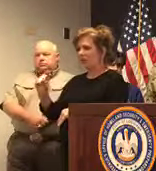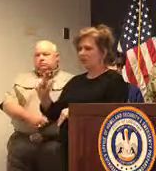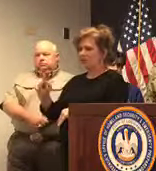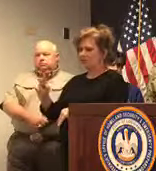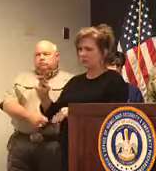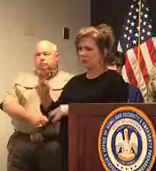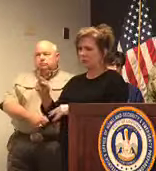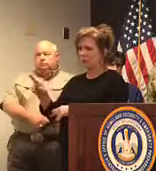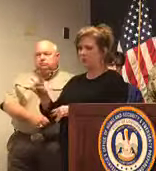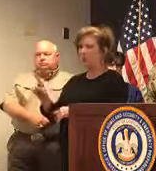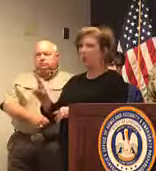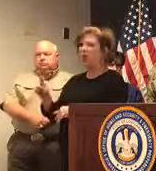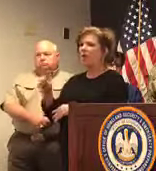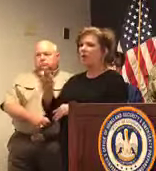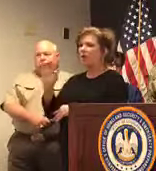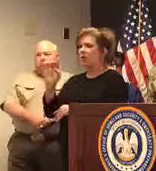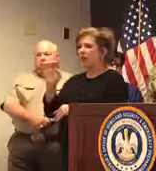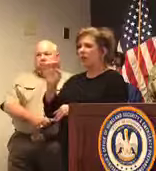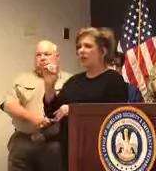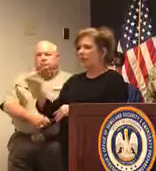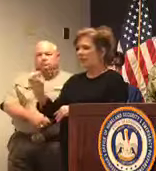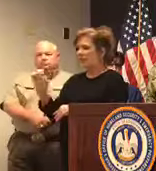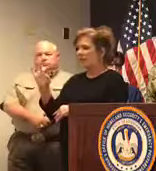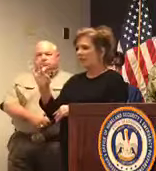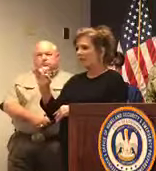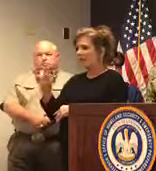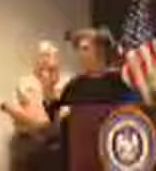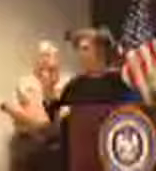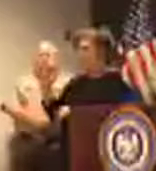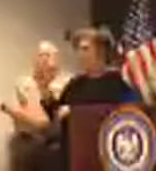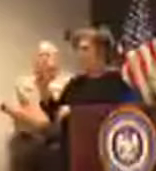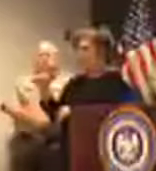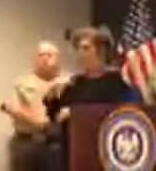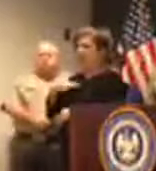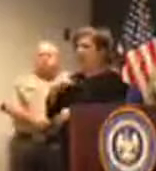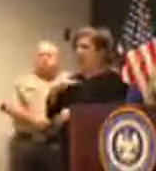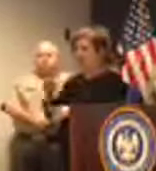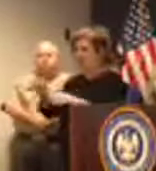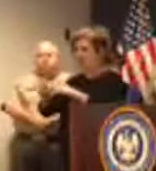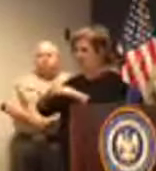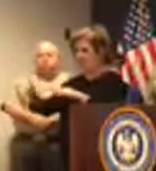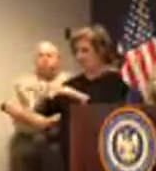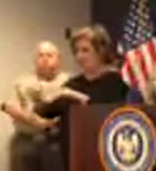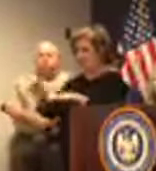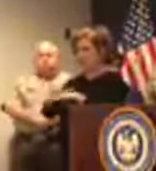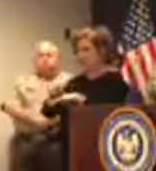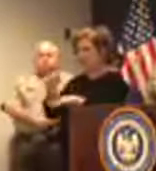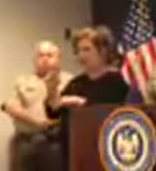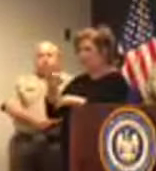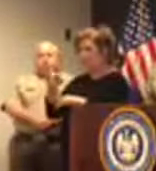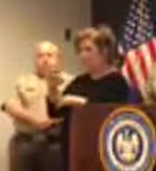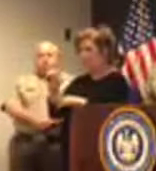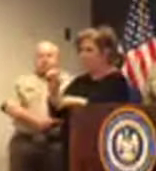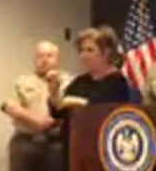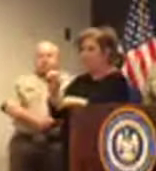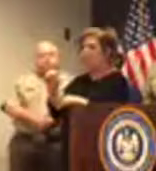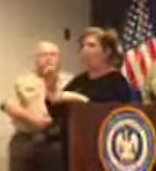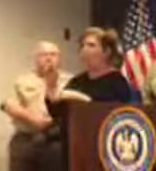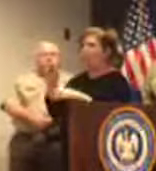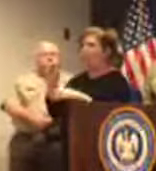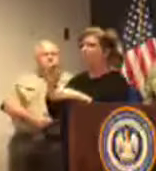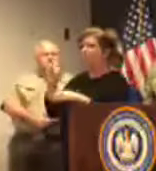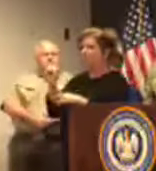Parish has a voluntary evacuation for residents residing along the Amy River. In Jefferson Parish, there was a